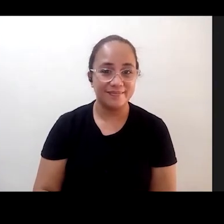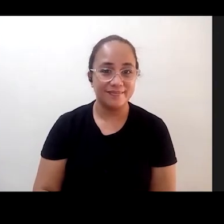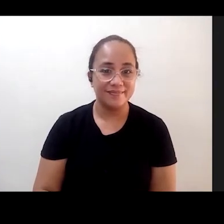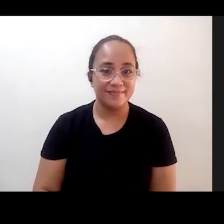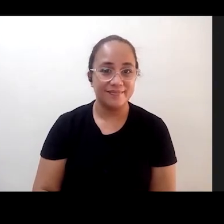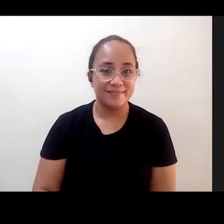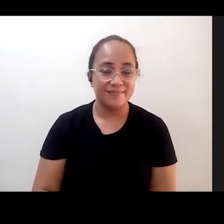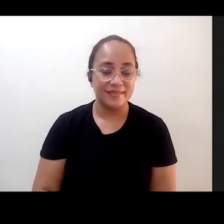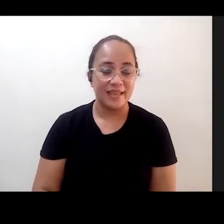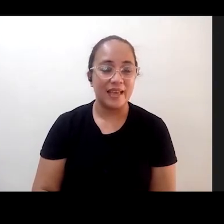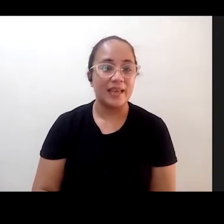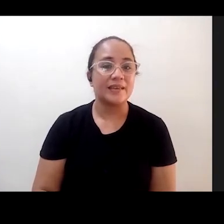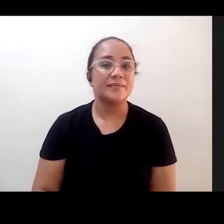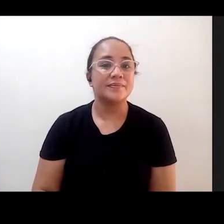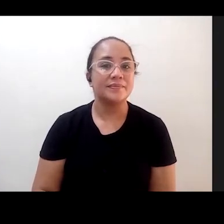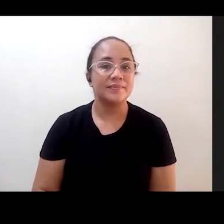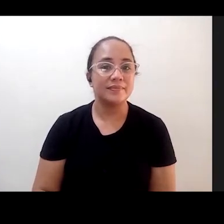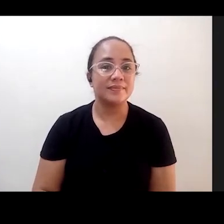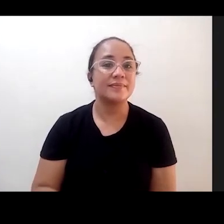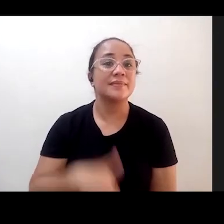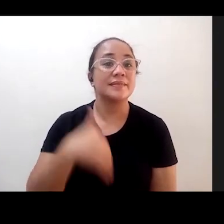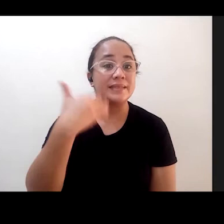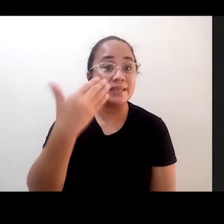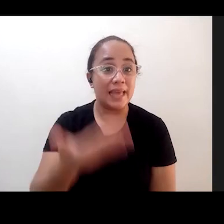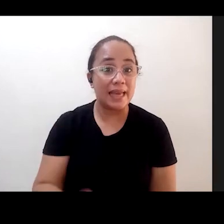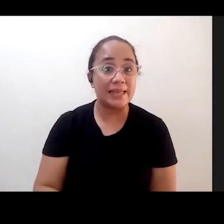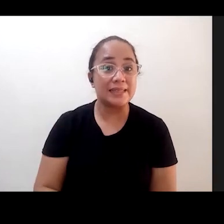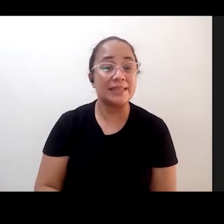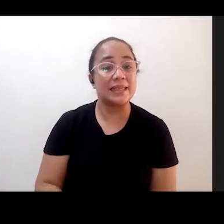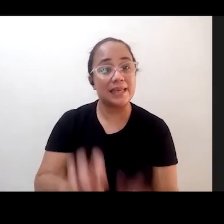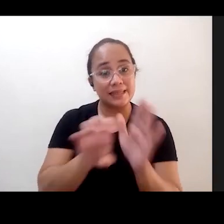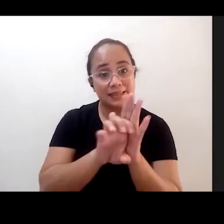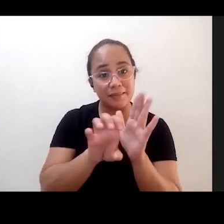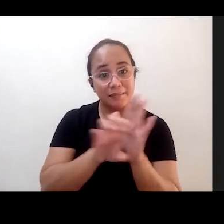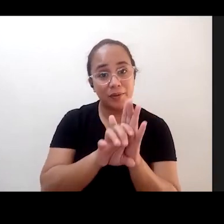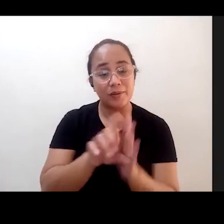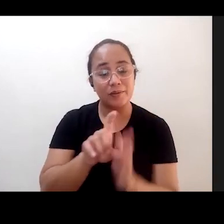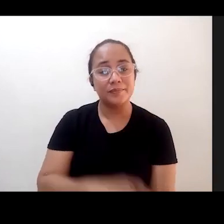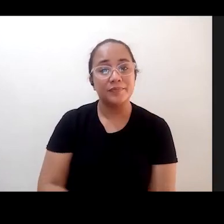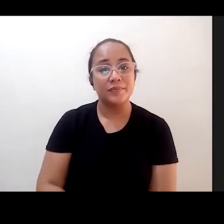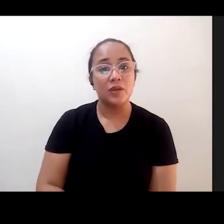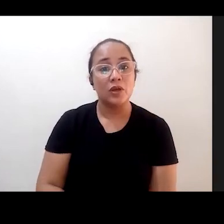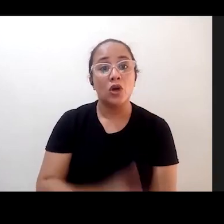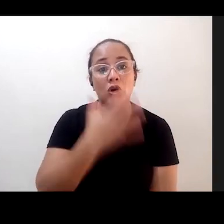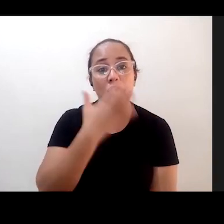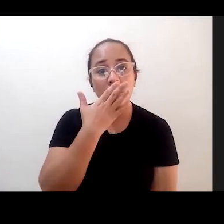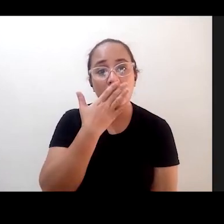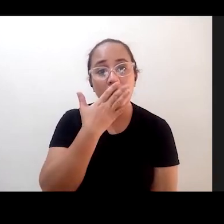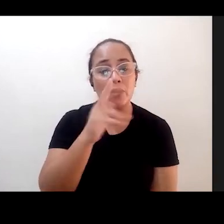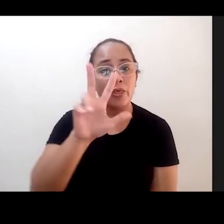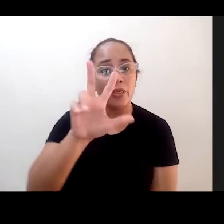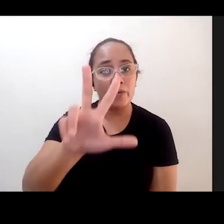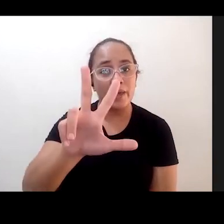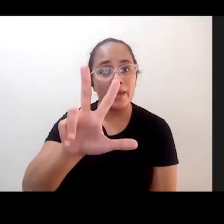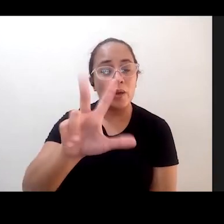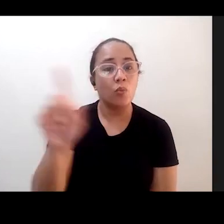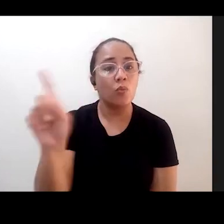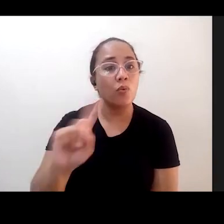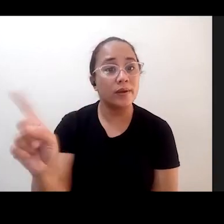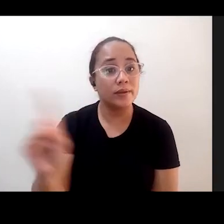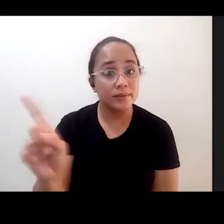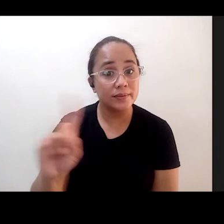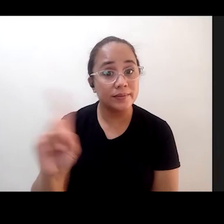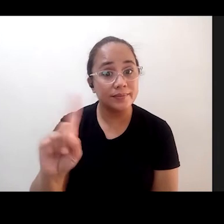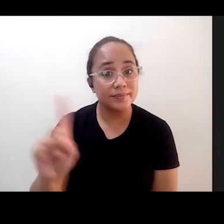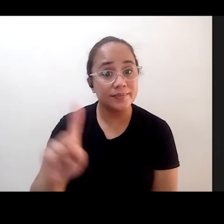And then the next example is colors 3 what? Although